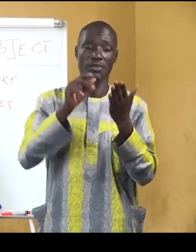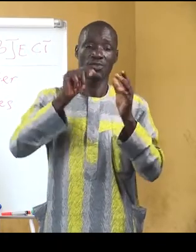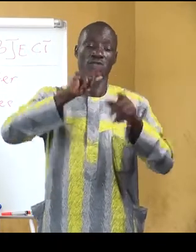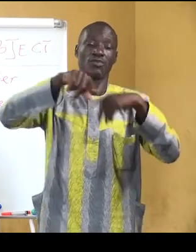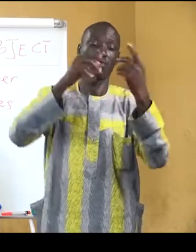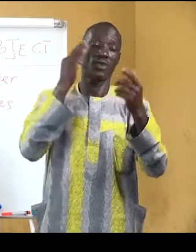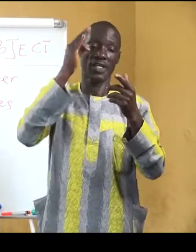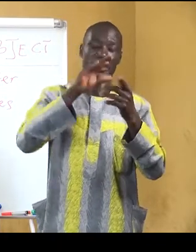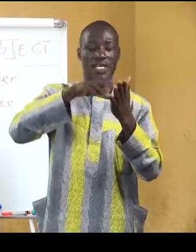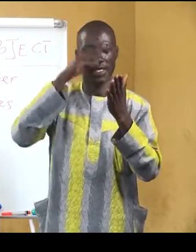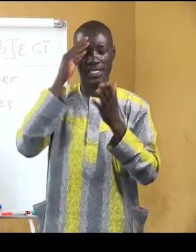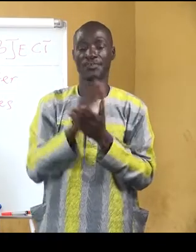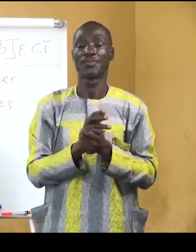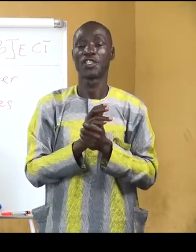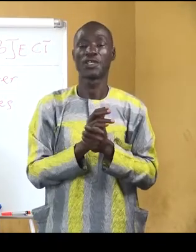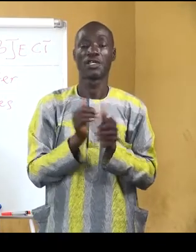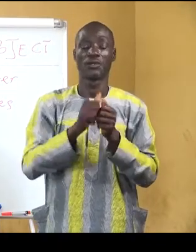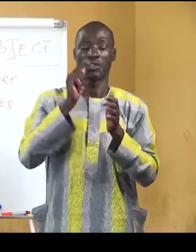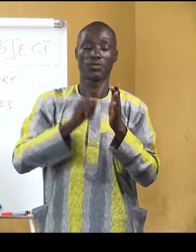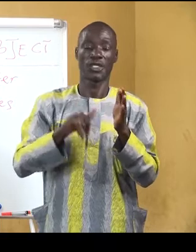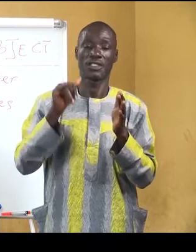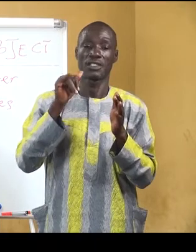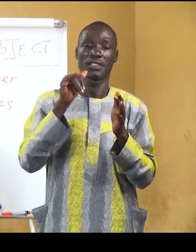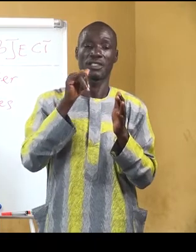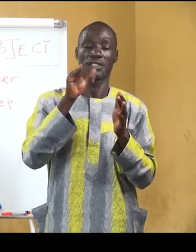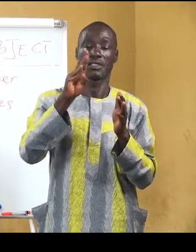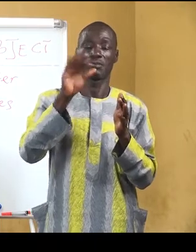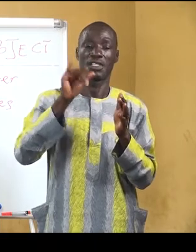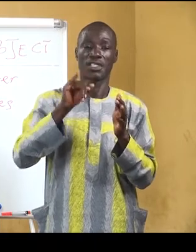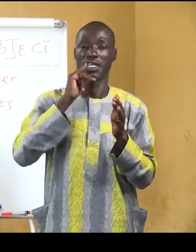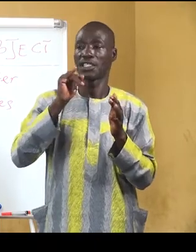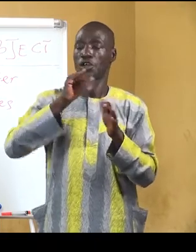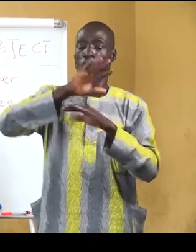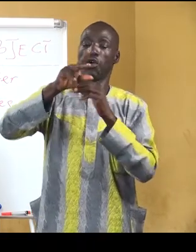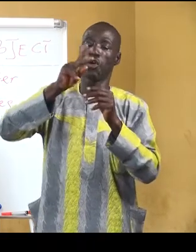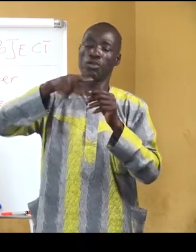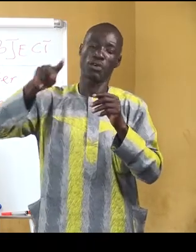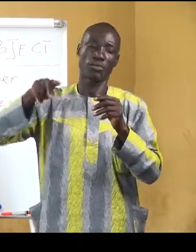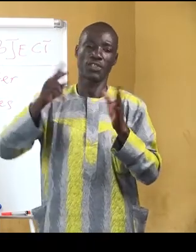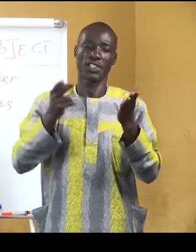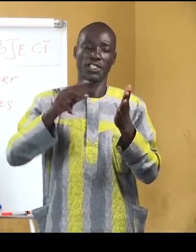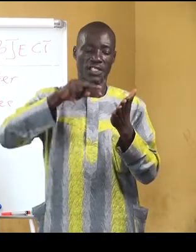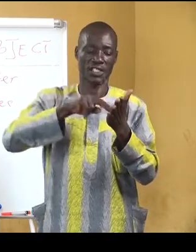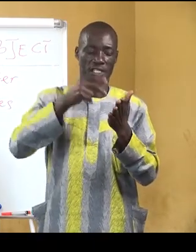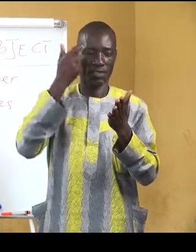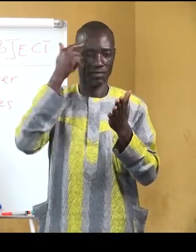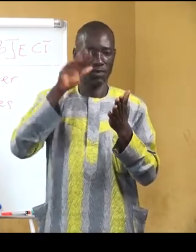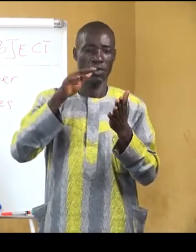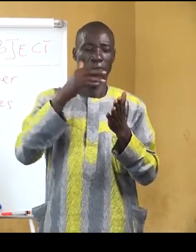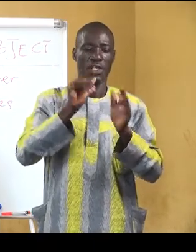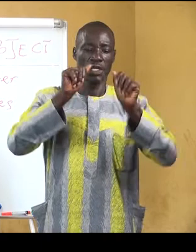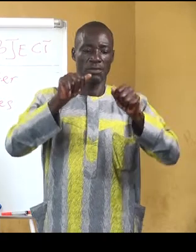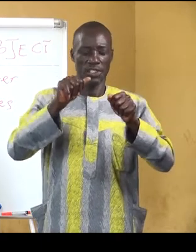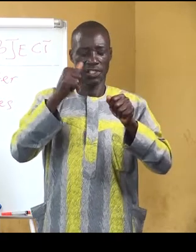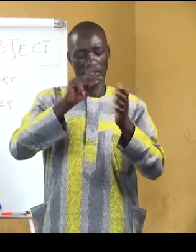to learn with basic. The all-purpose here stands for the ability of the programming